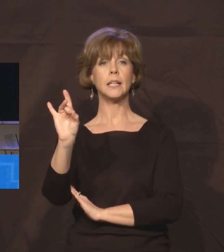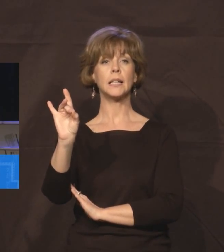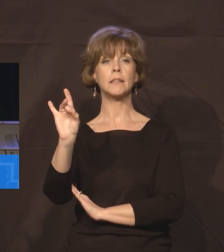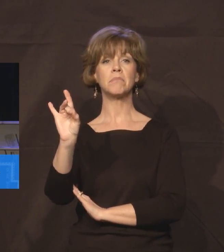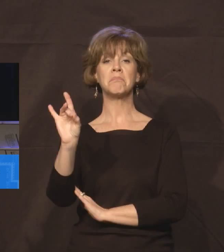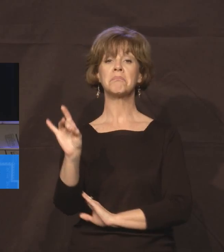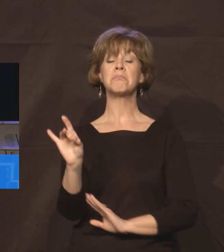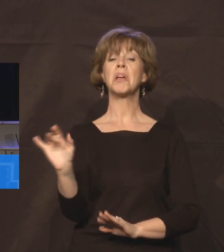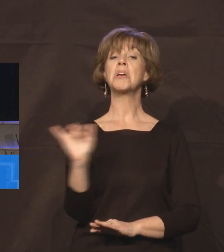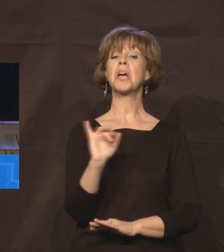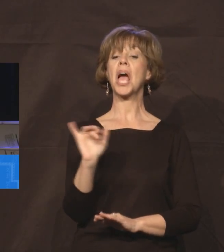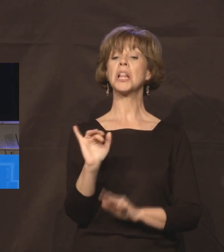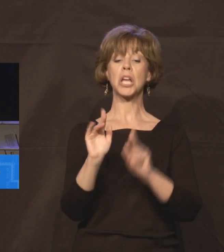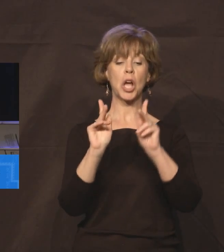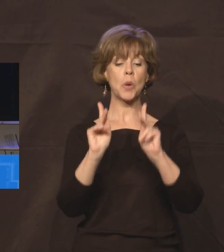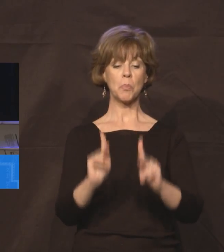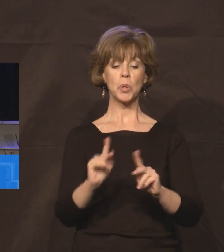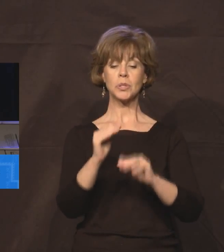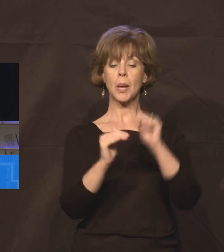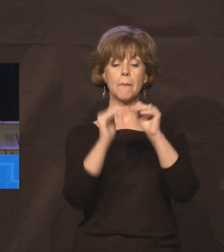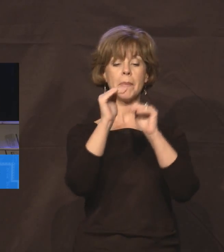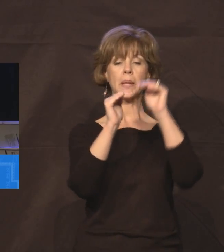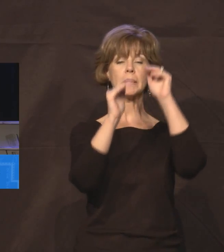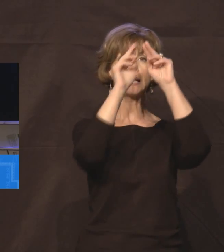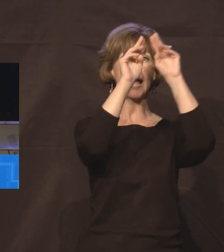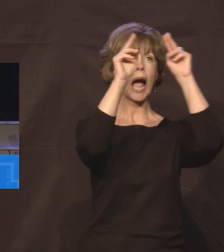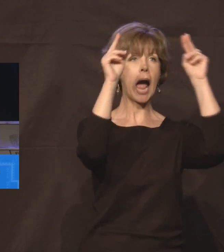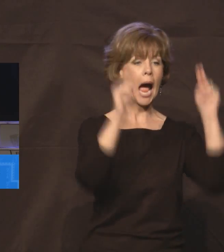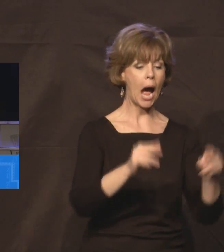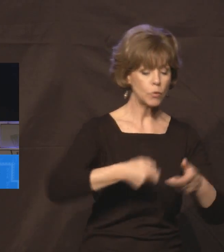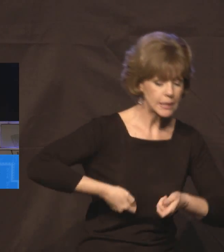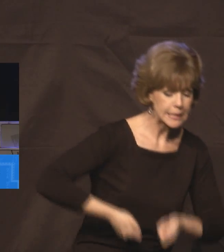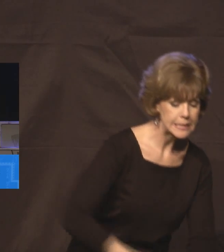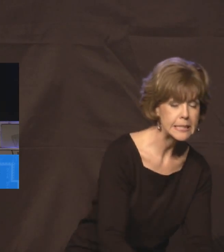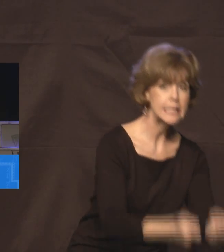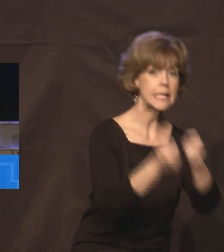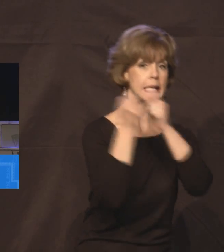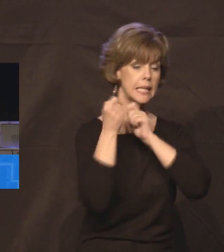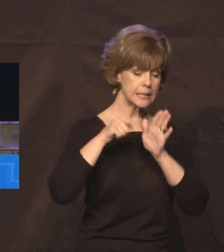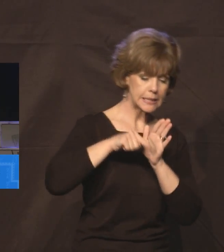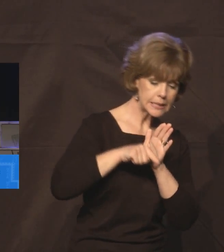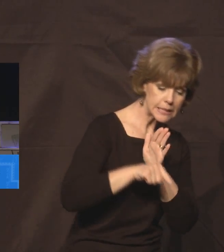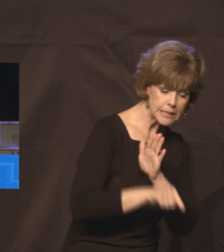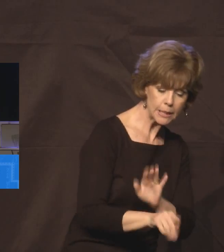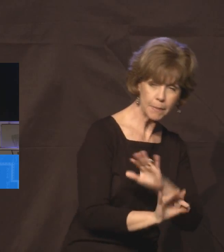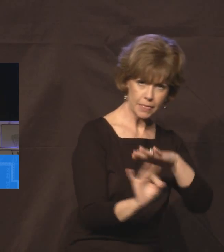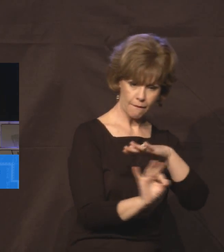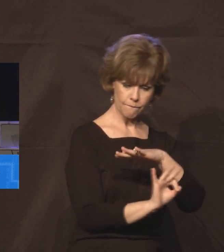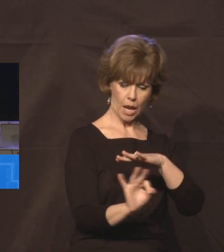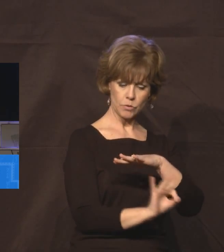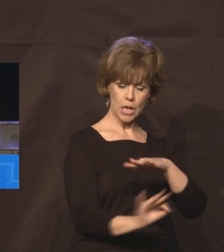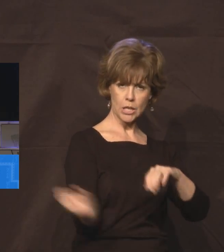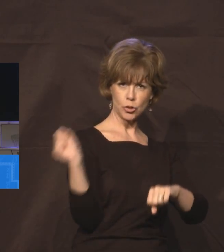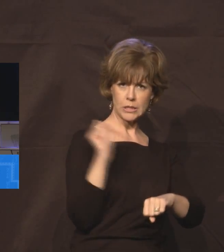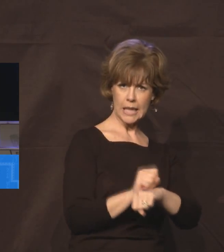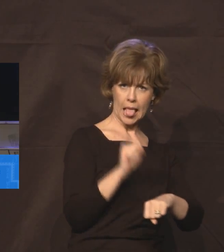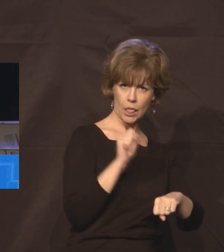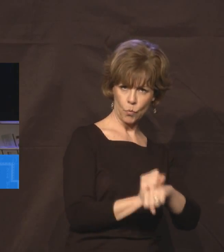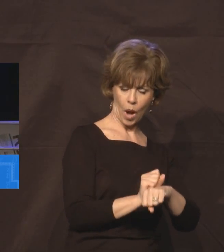like a person building a house who digs deep and lays the foundation on solid rock. It's the part I want you to